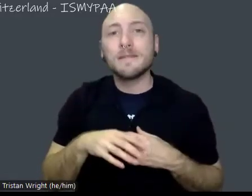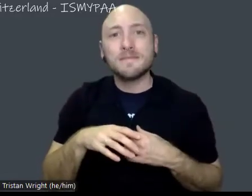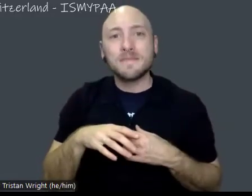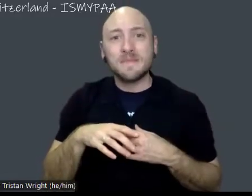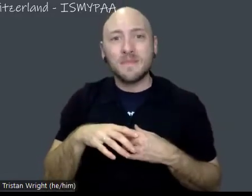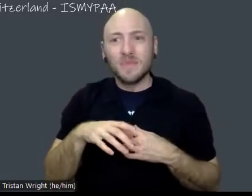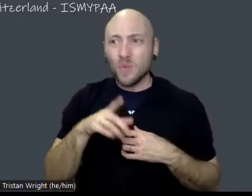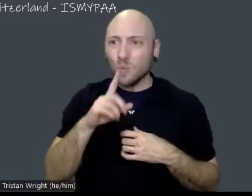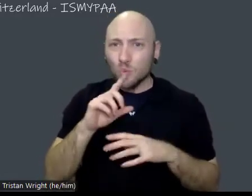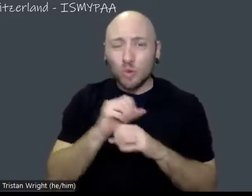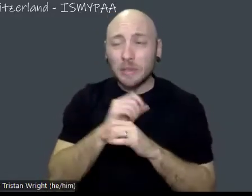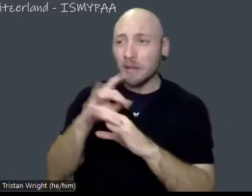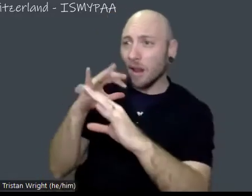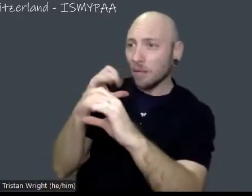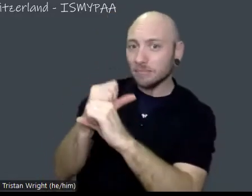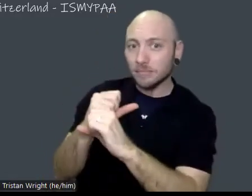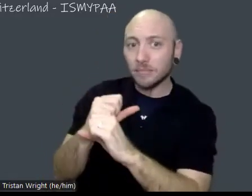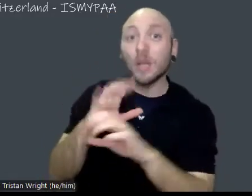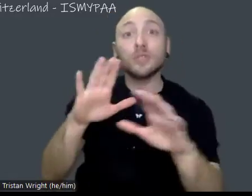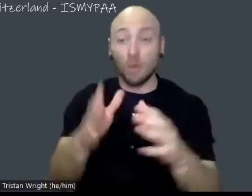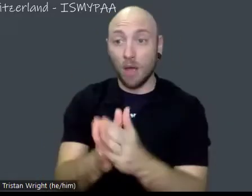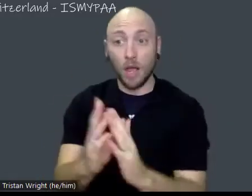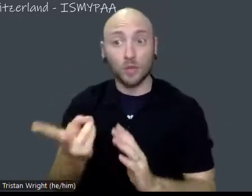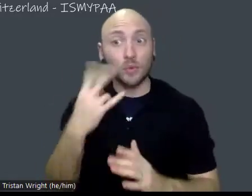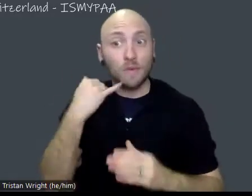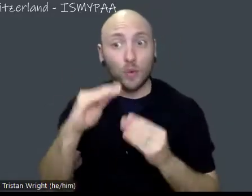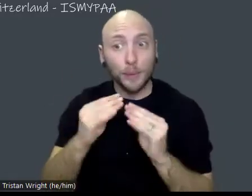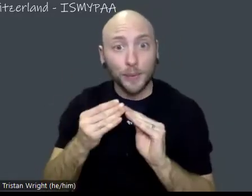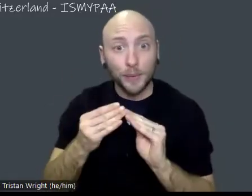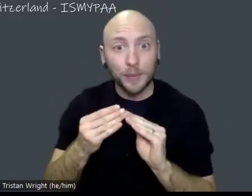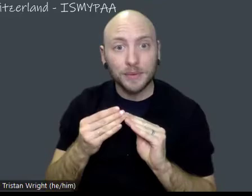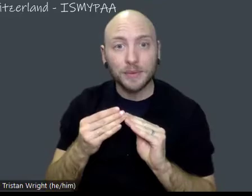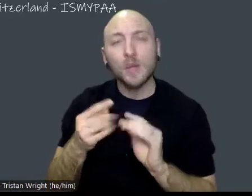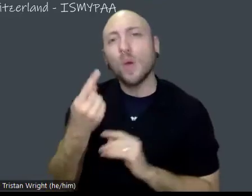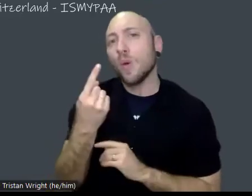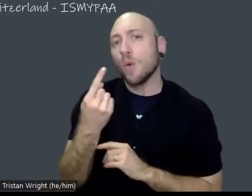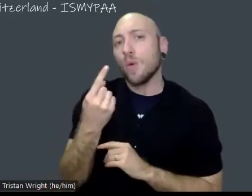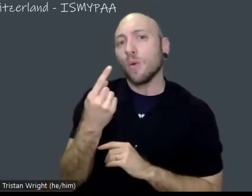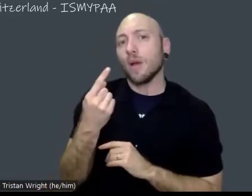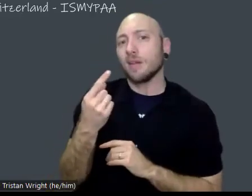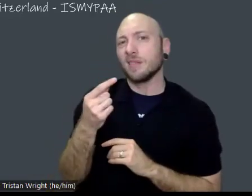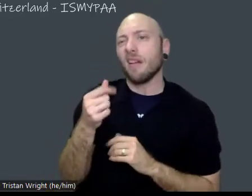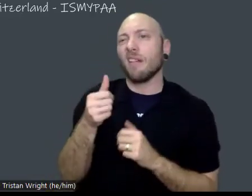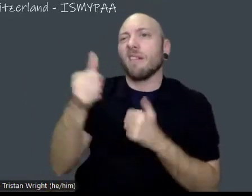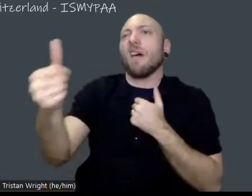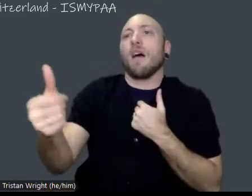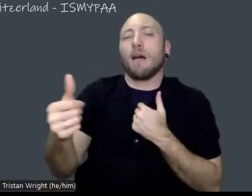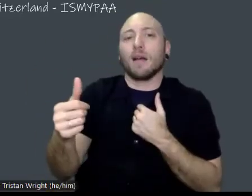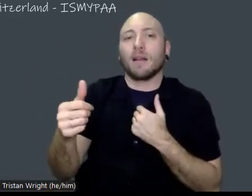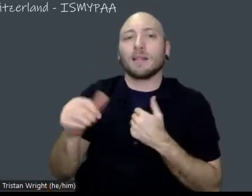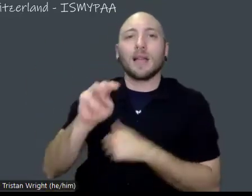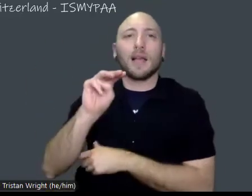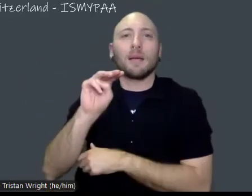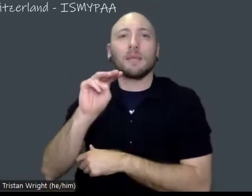attraction to me. I got 2 phone numbers. One was a little bit far from here, which is not so much. It's